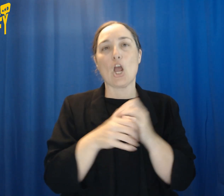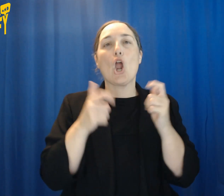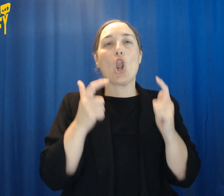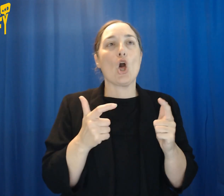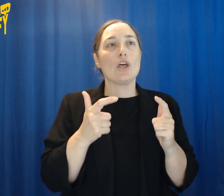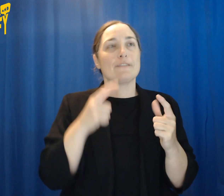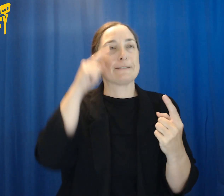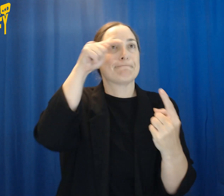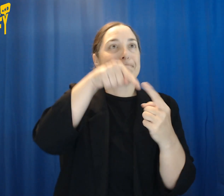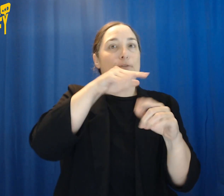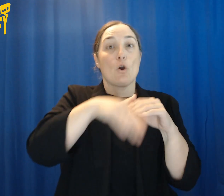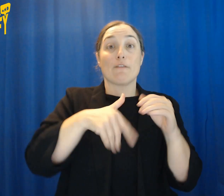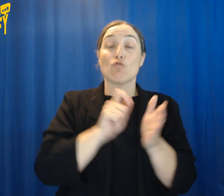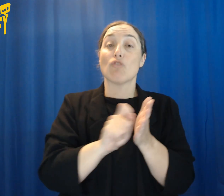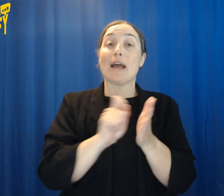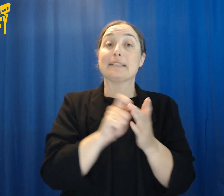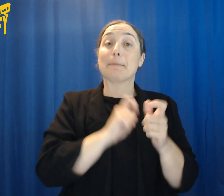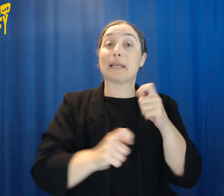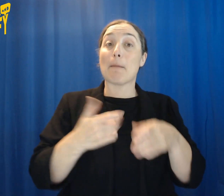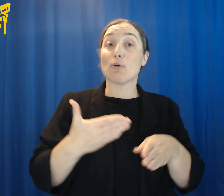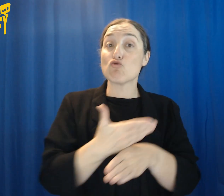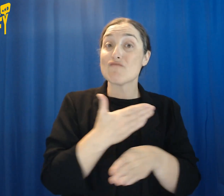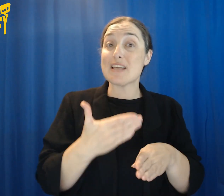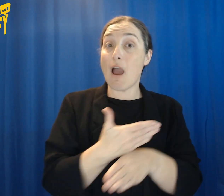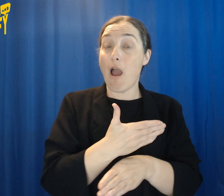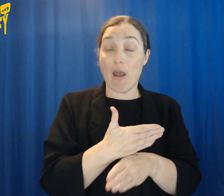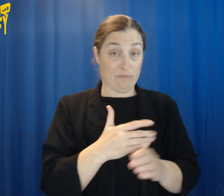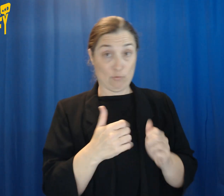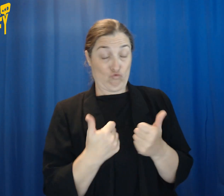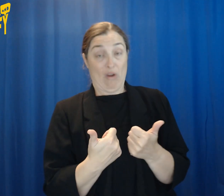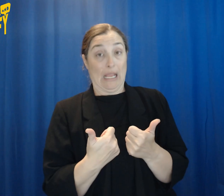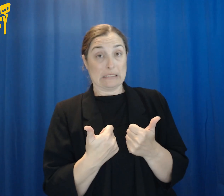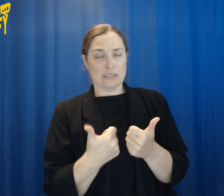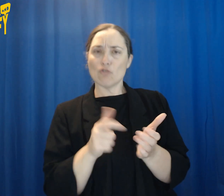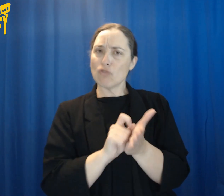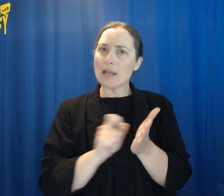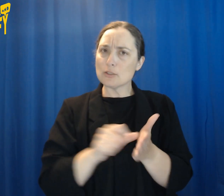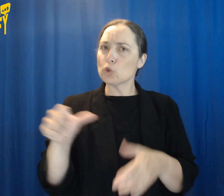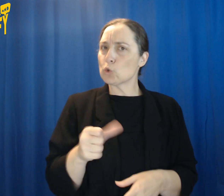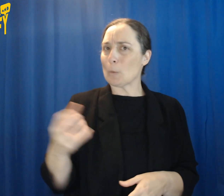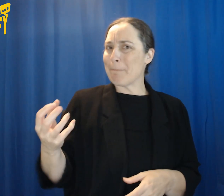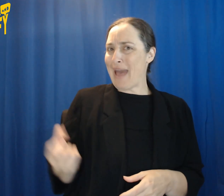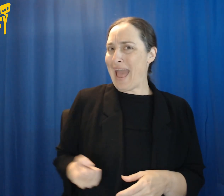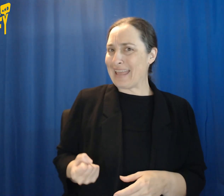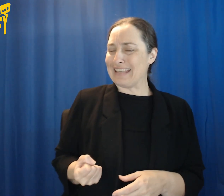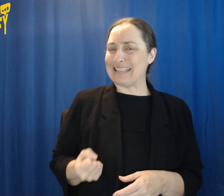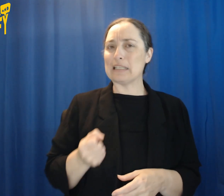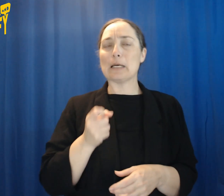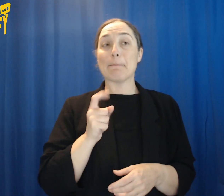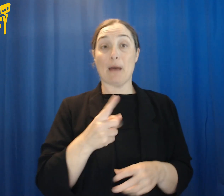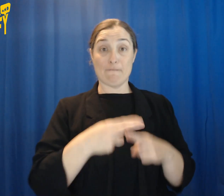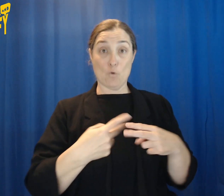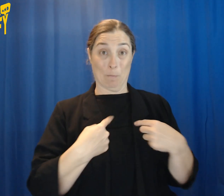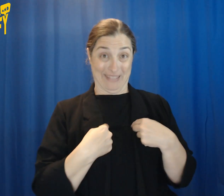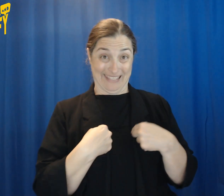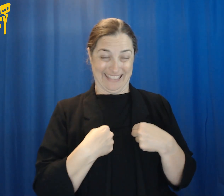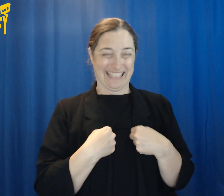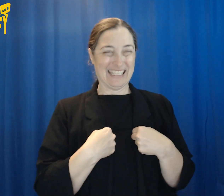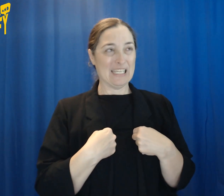career, and that's wonderful, and writers should be paid. But I need to be clear that for me, I never thought